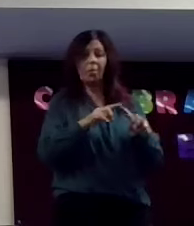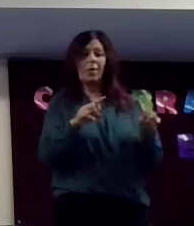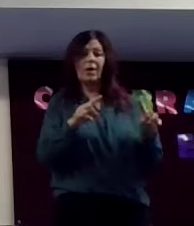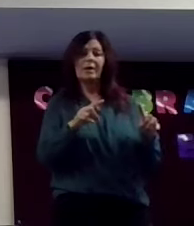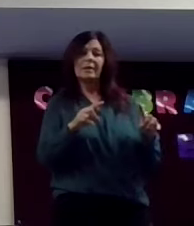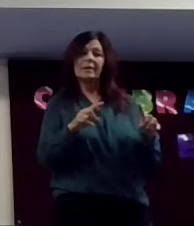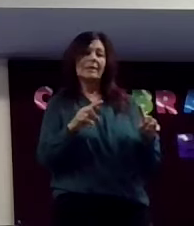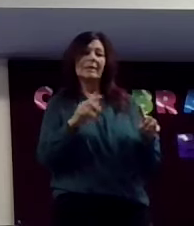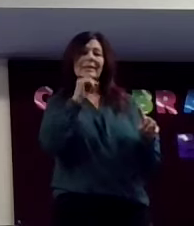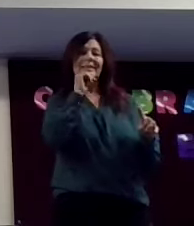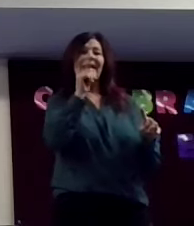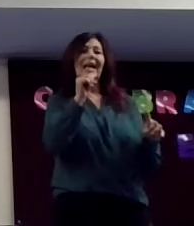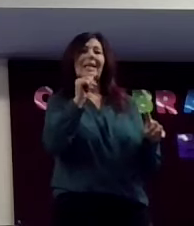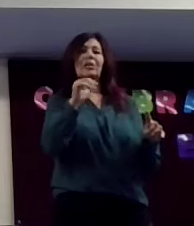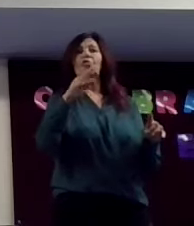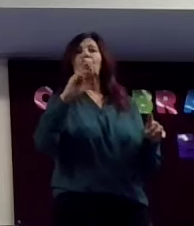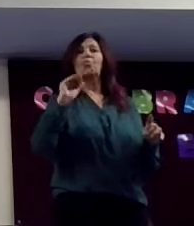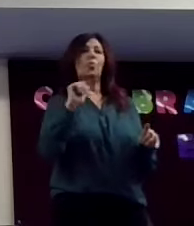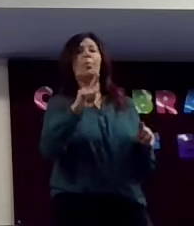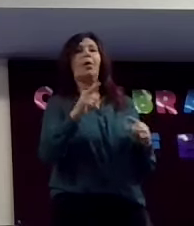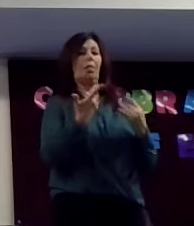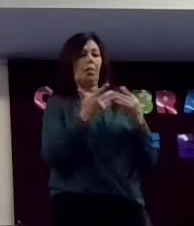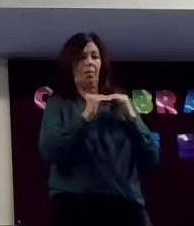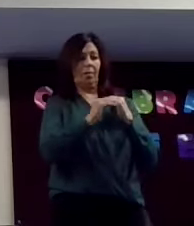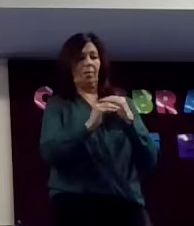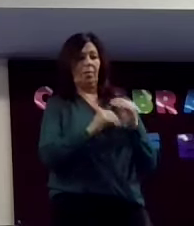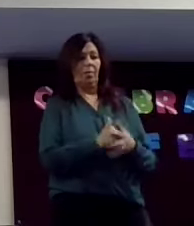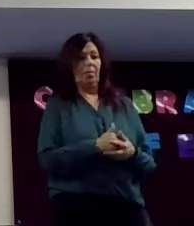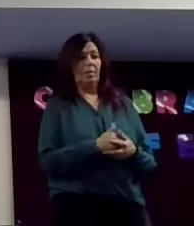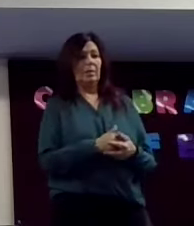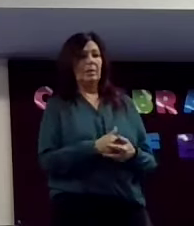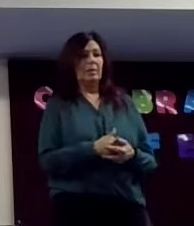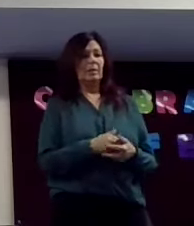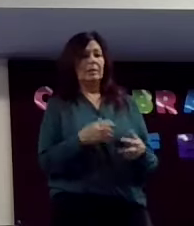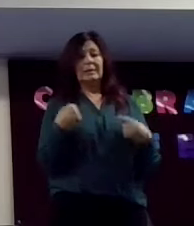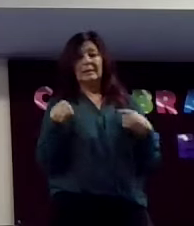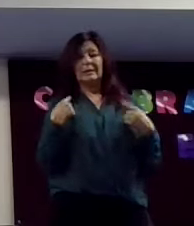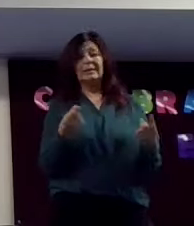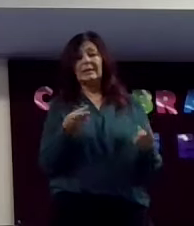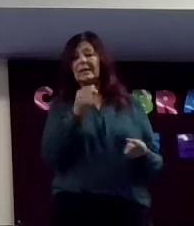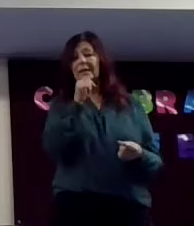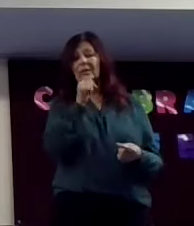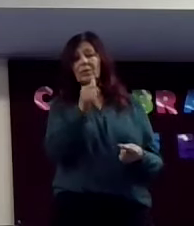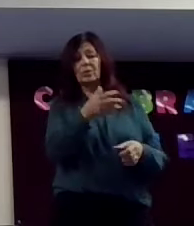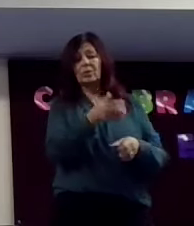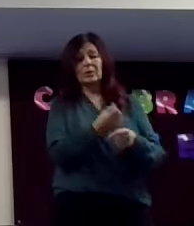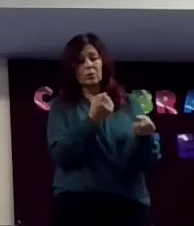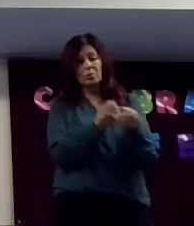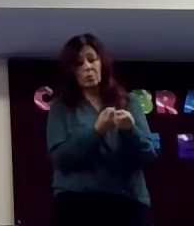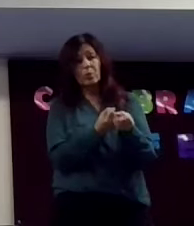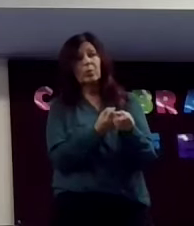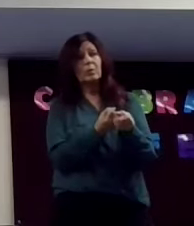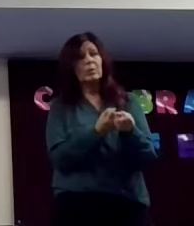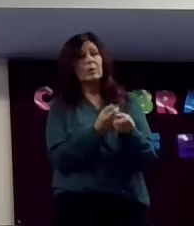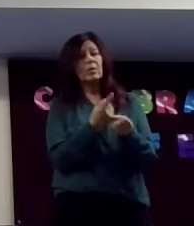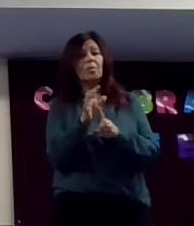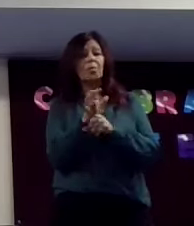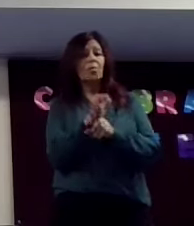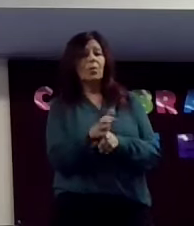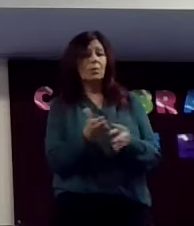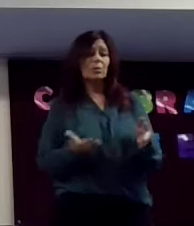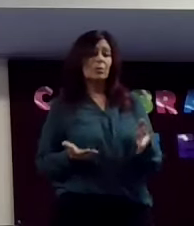not raise to a criminality level. And since they sometimes don't get proper supports in other places, they're forced